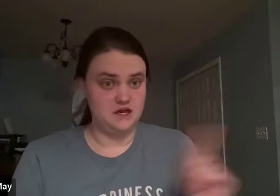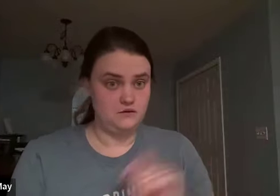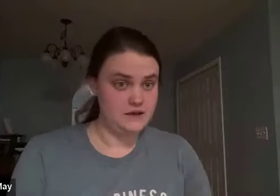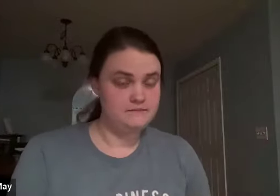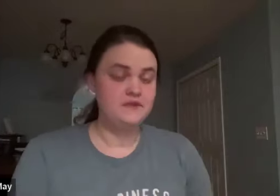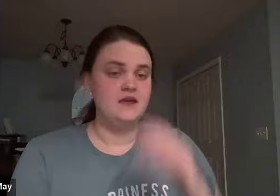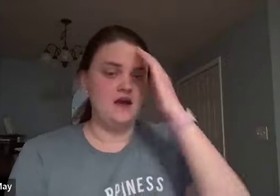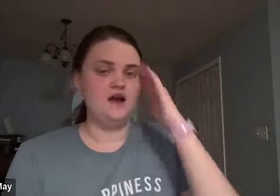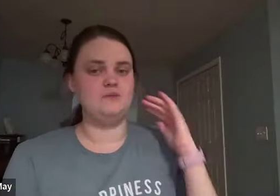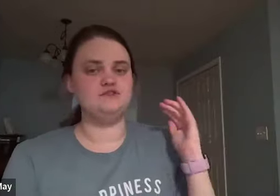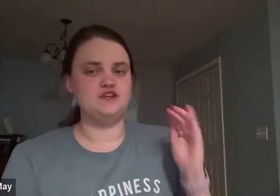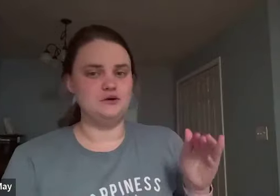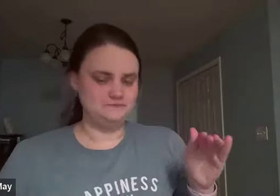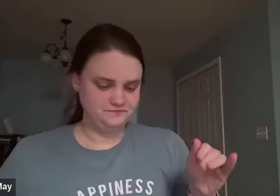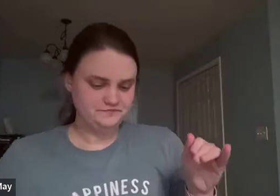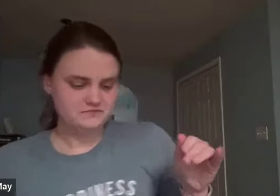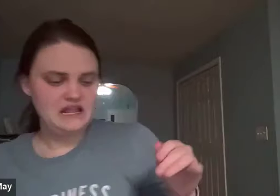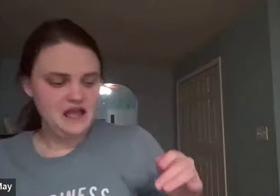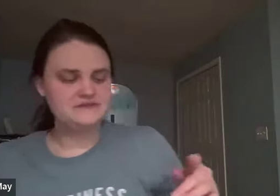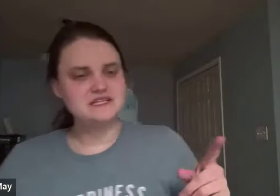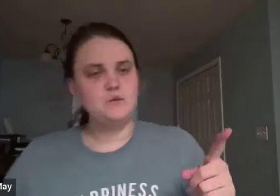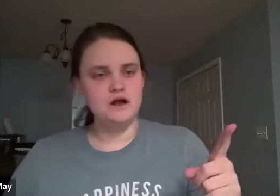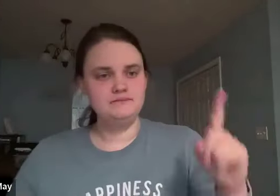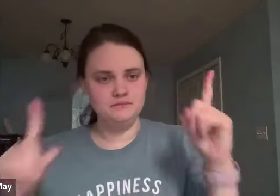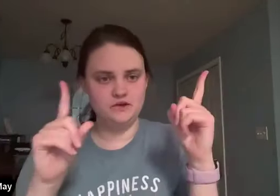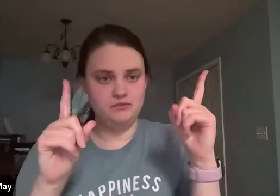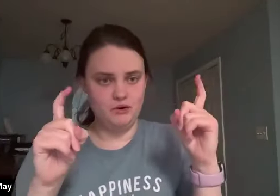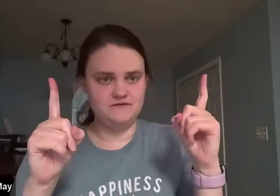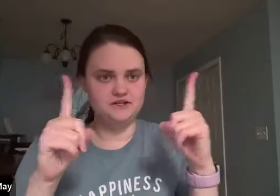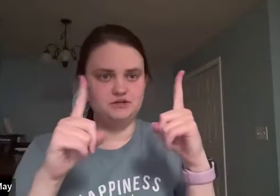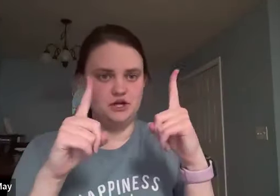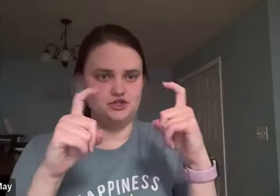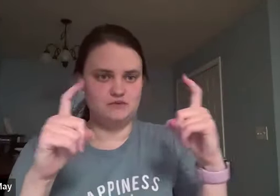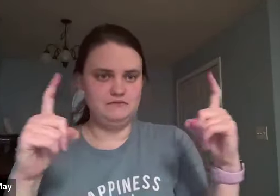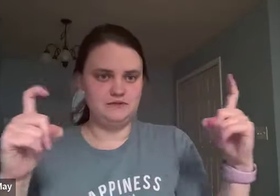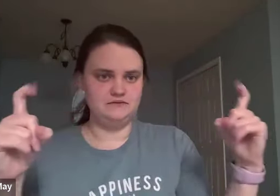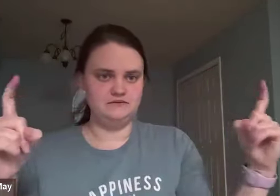other way. So I've seen one with the pointer fingers where you go shrimp.